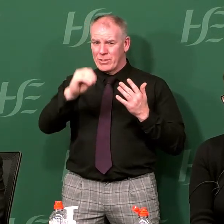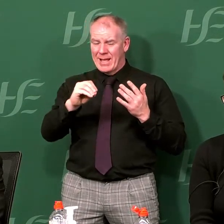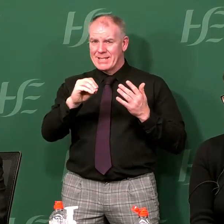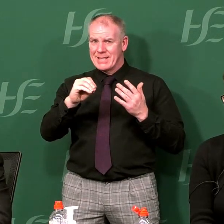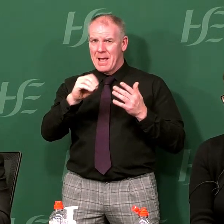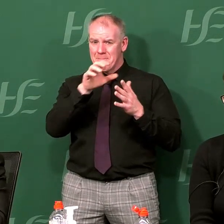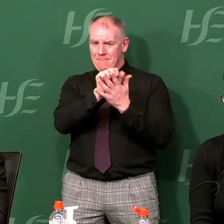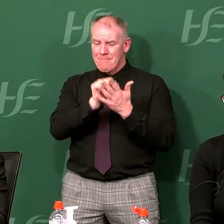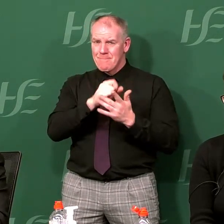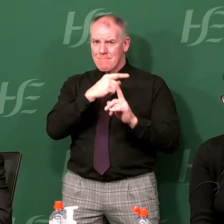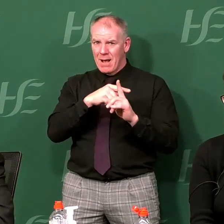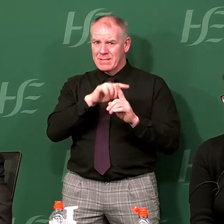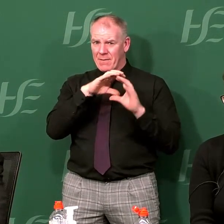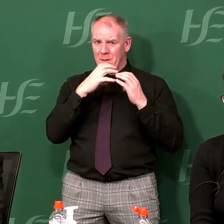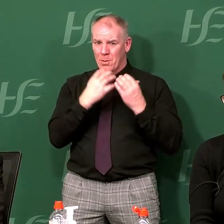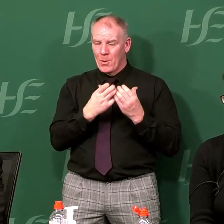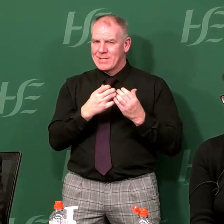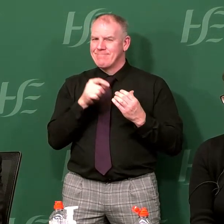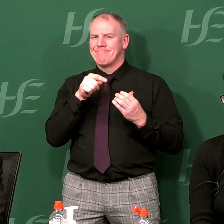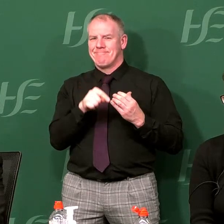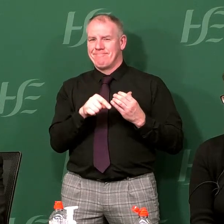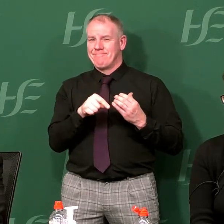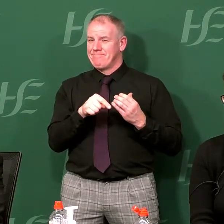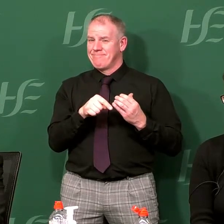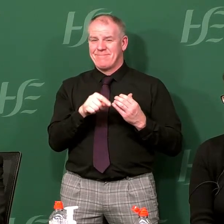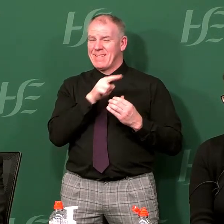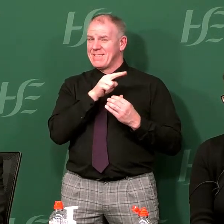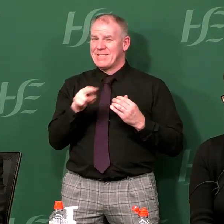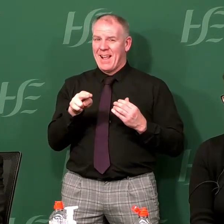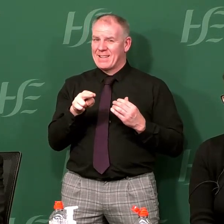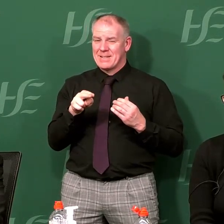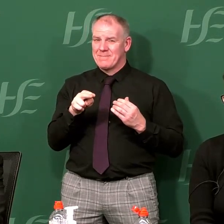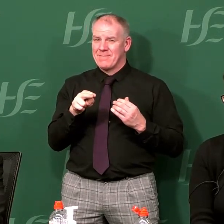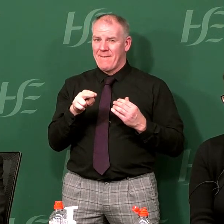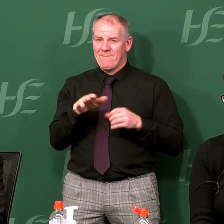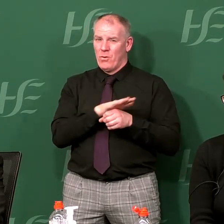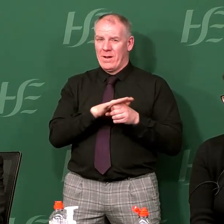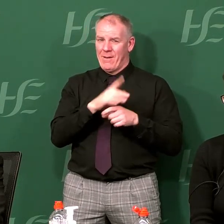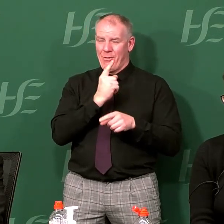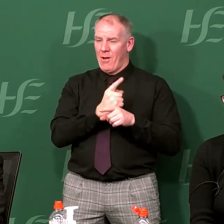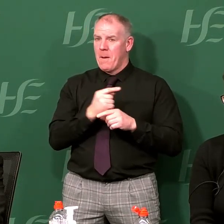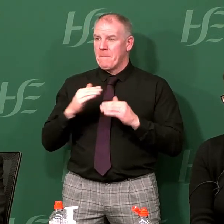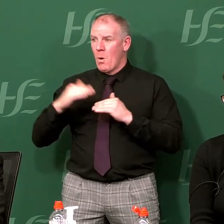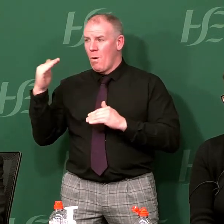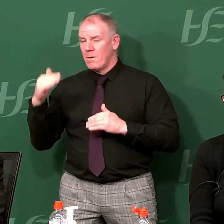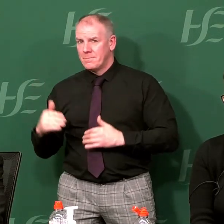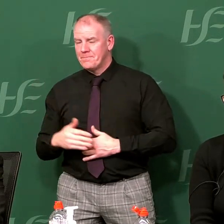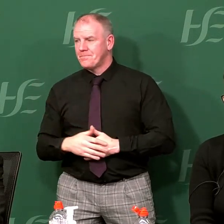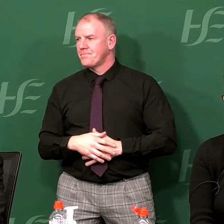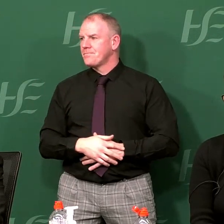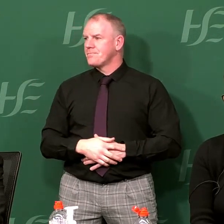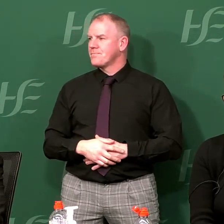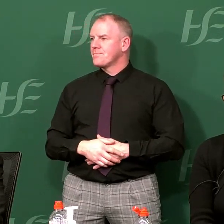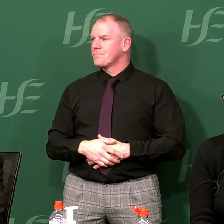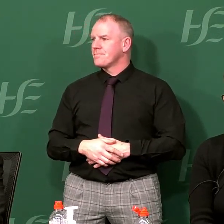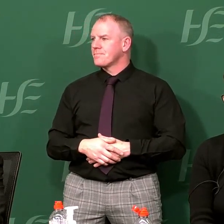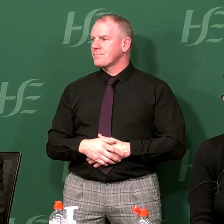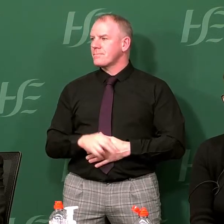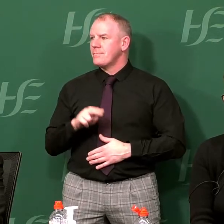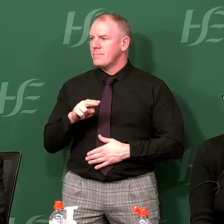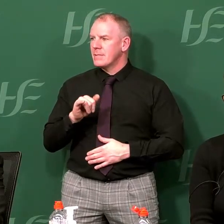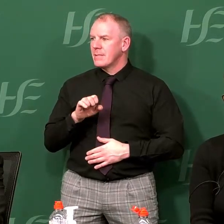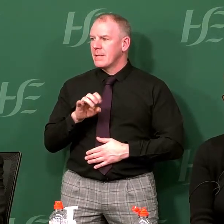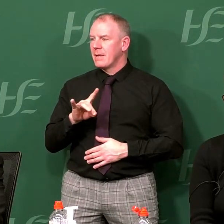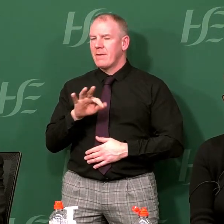levels in the community, you could be in any multiple of where we're right now. Niamh. Thank you, Niamh from